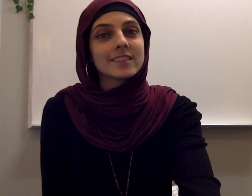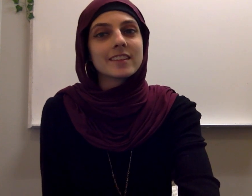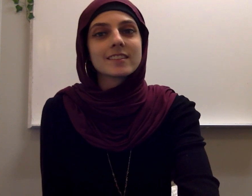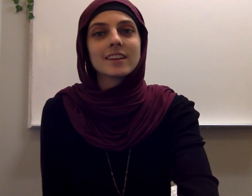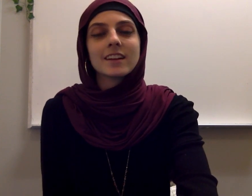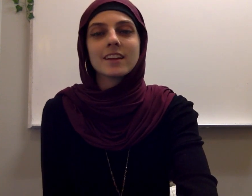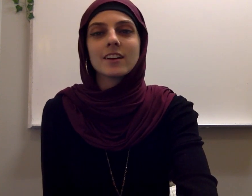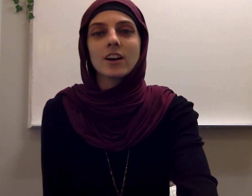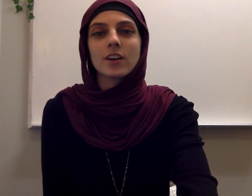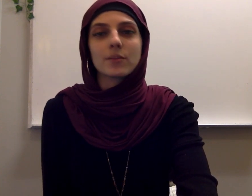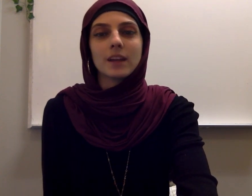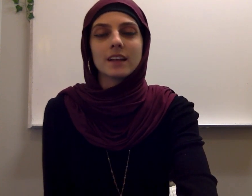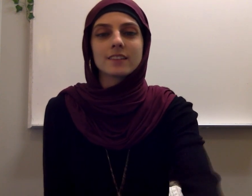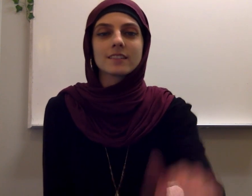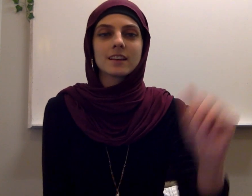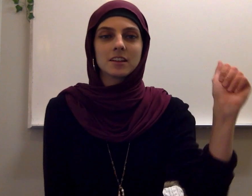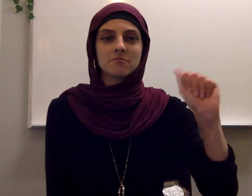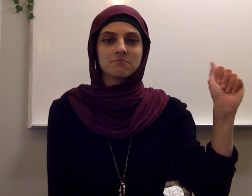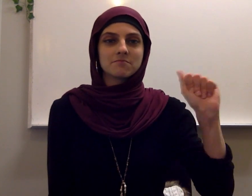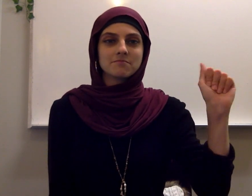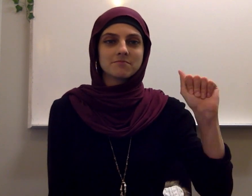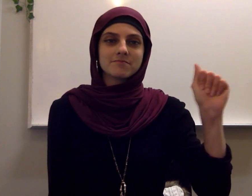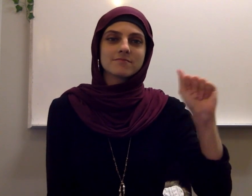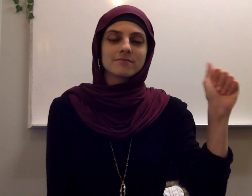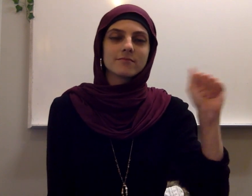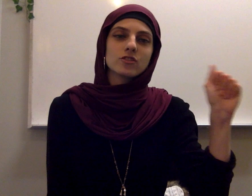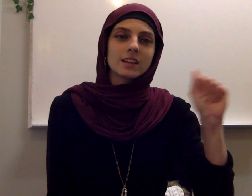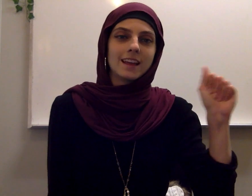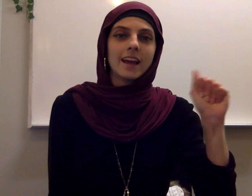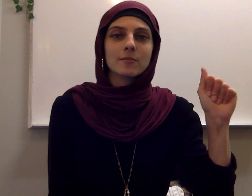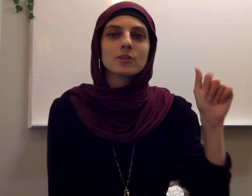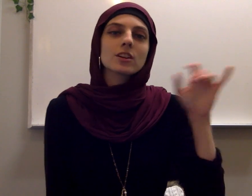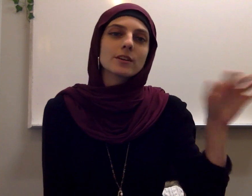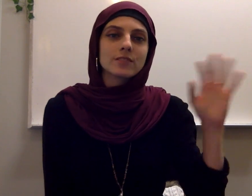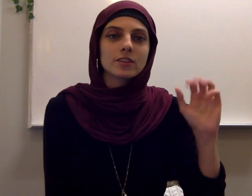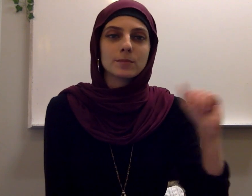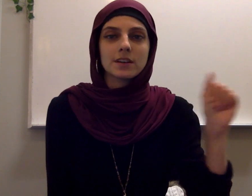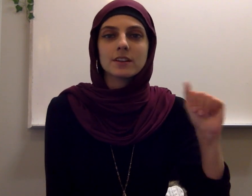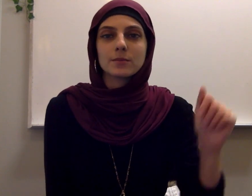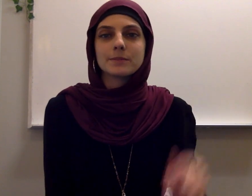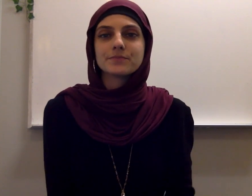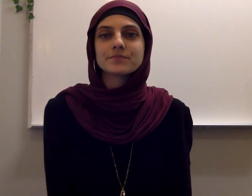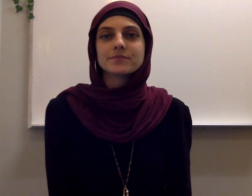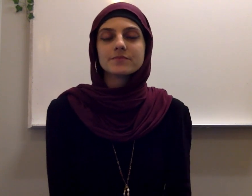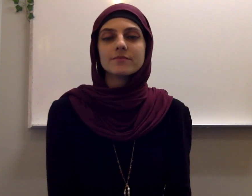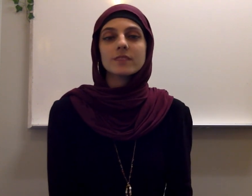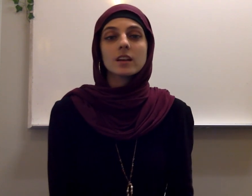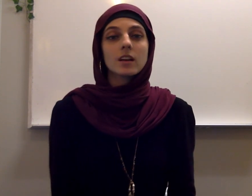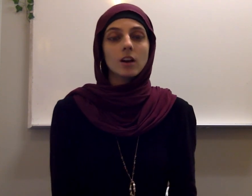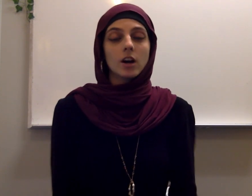illnesses. Arthritis. Shake the A. You can always finger spell it as well. Heart